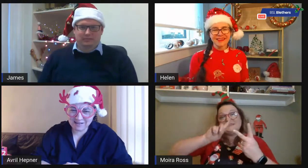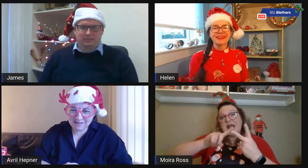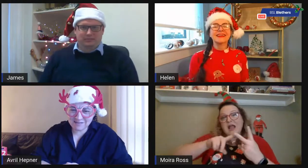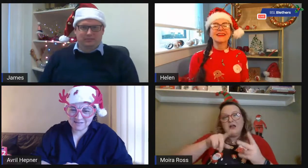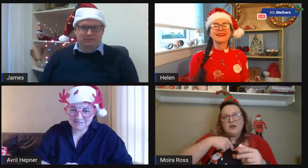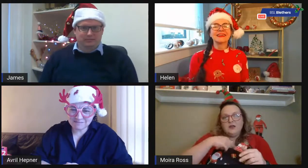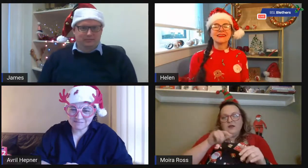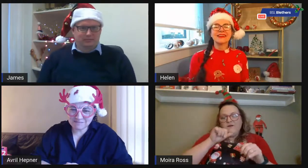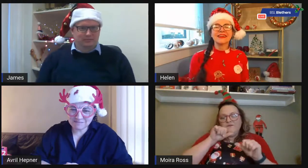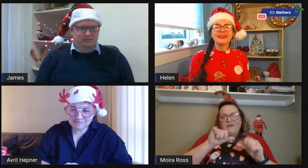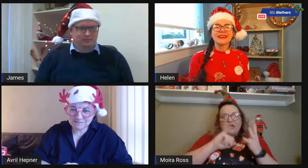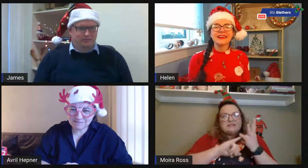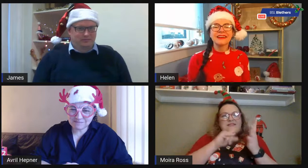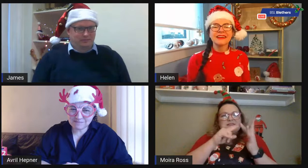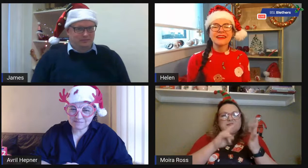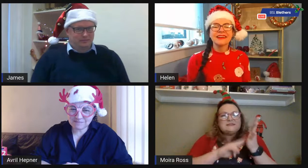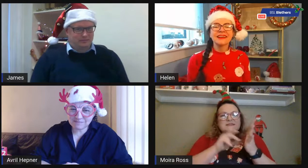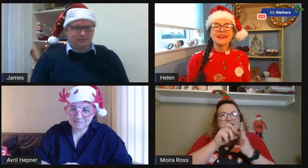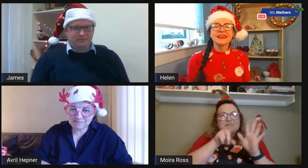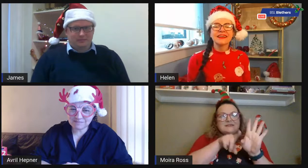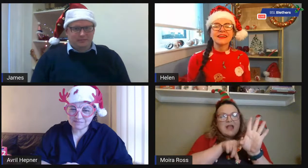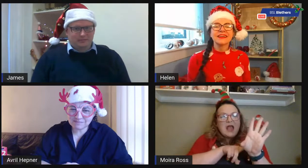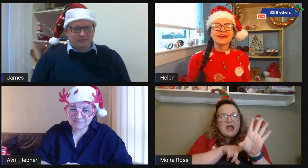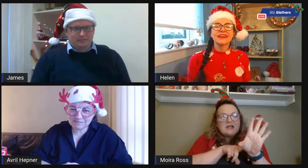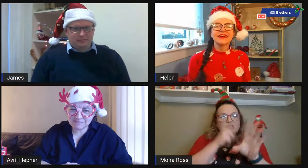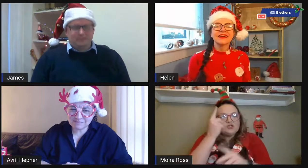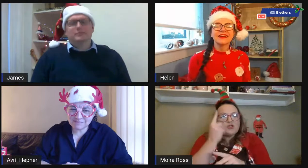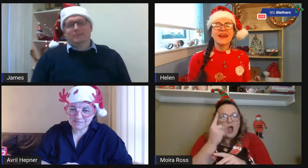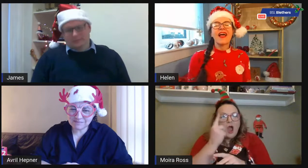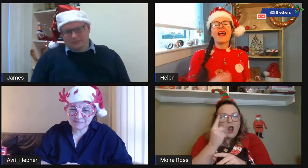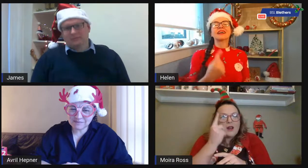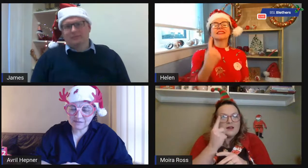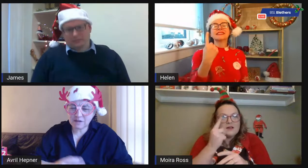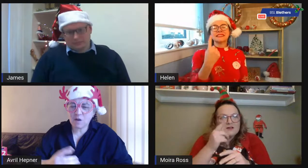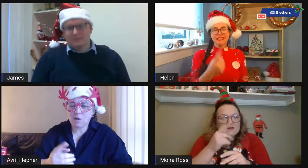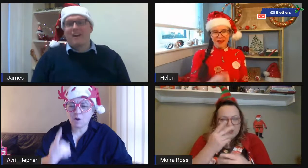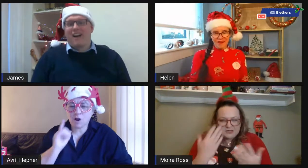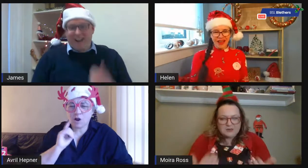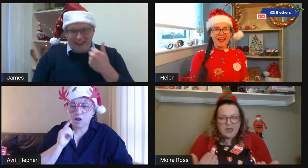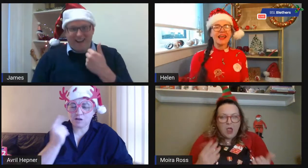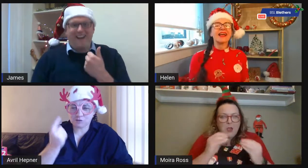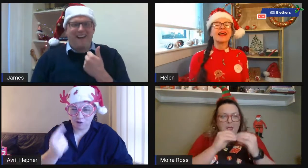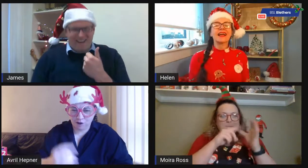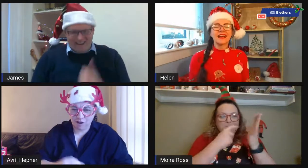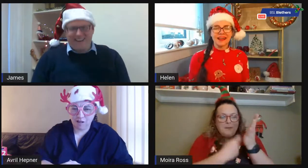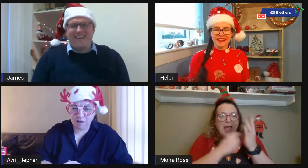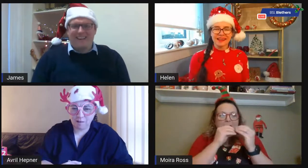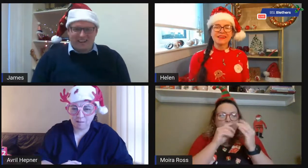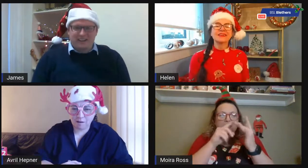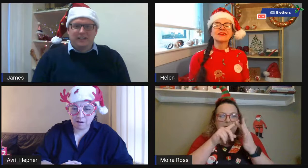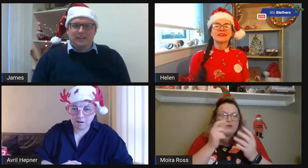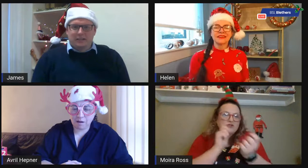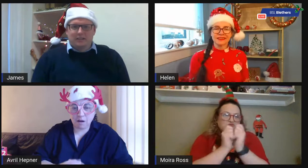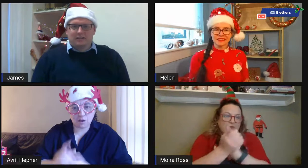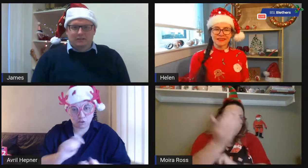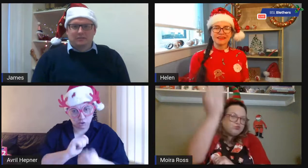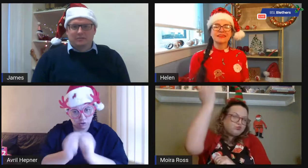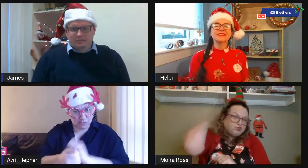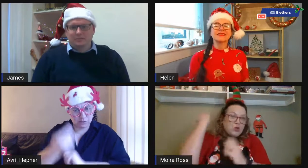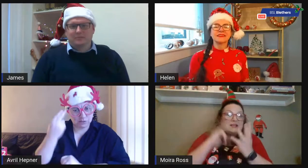took him to bed with me. I slept with him by my pillow. It was lovely. And my other one Oh, was a Cindy doll. I yep. mean, Barbie's all